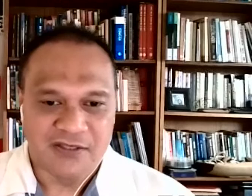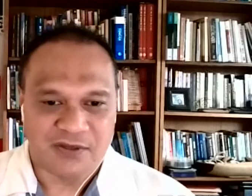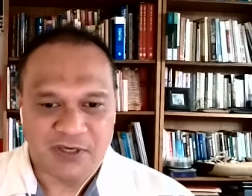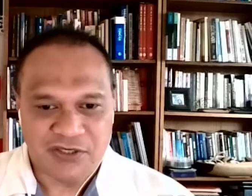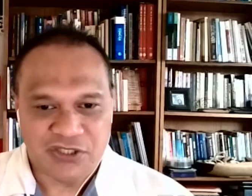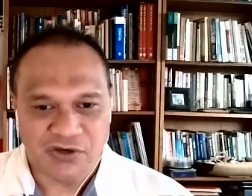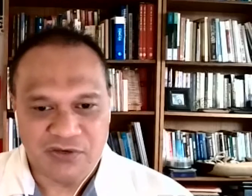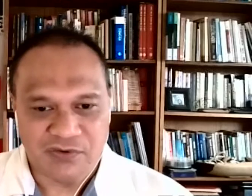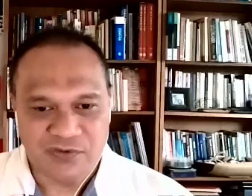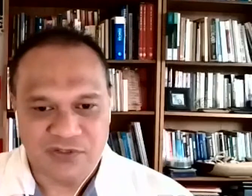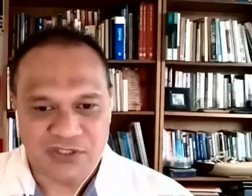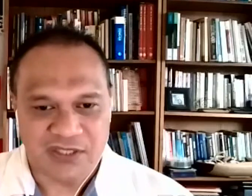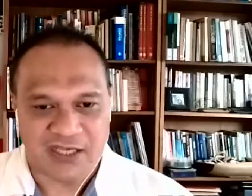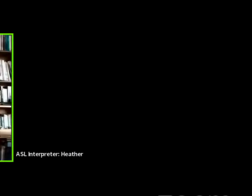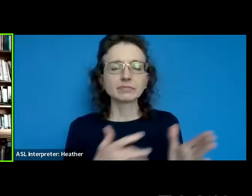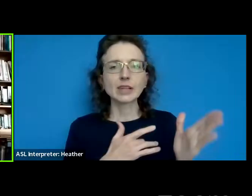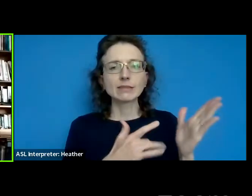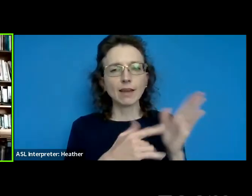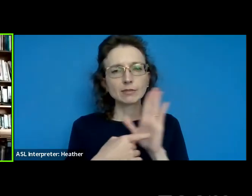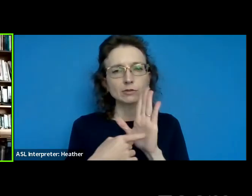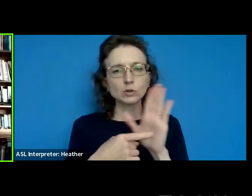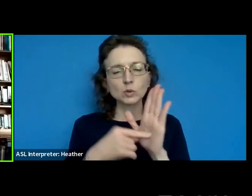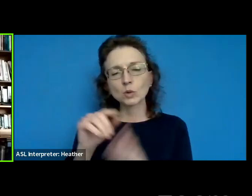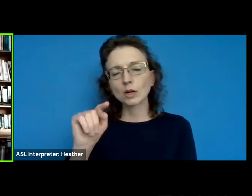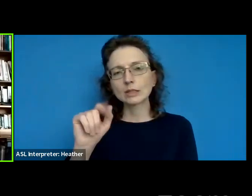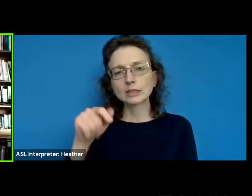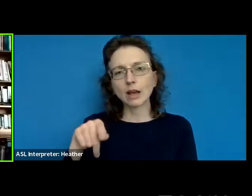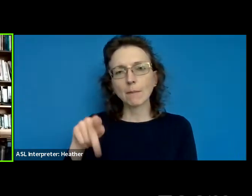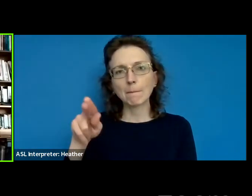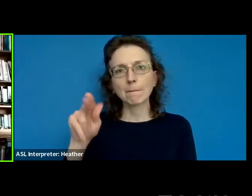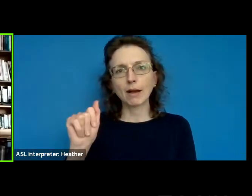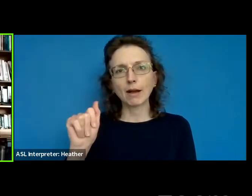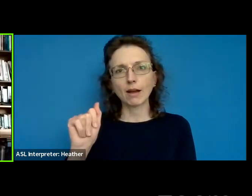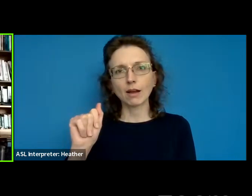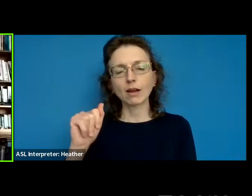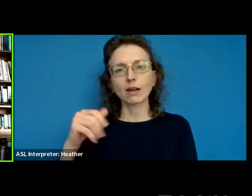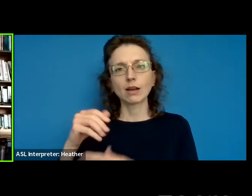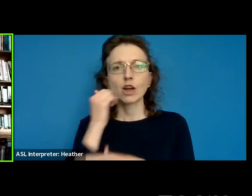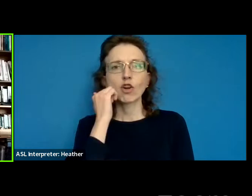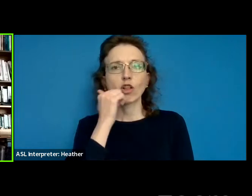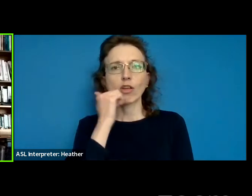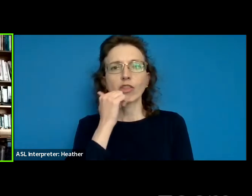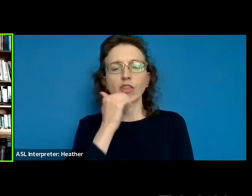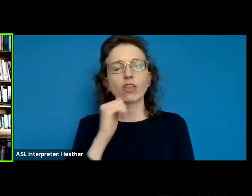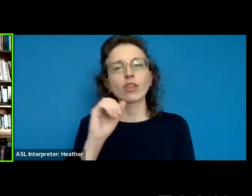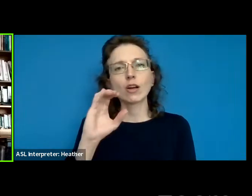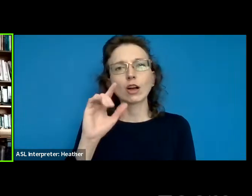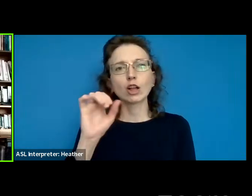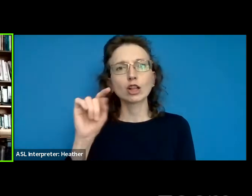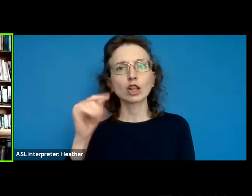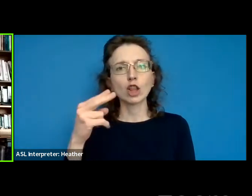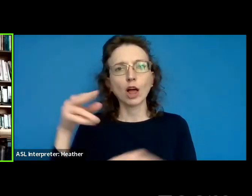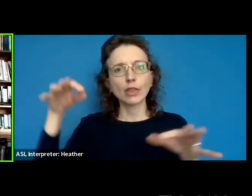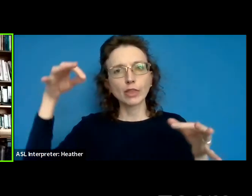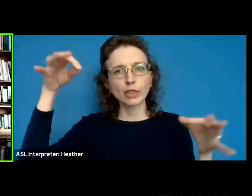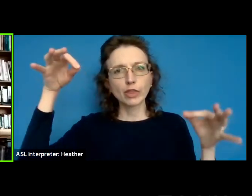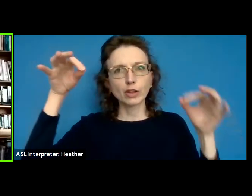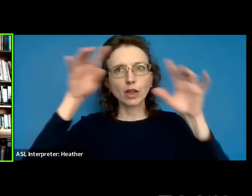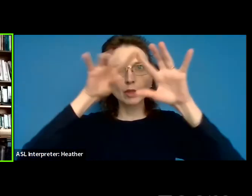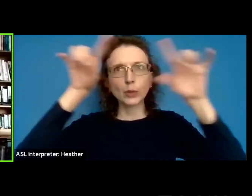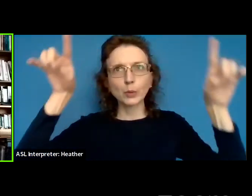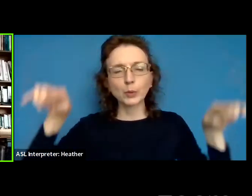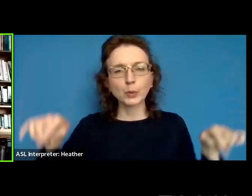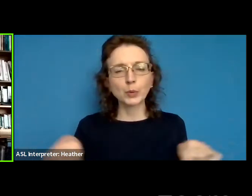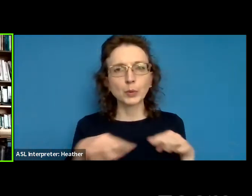cloth. So I'm going to show you just an example of a tapa cloth and a symbol that's there. What you're going to see